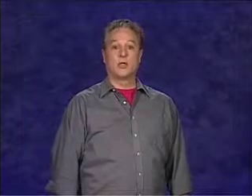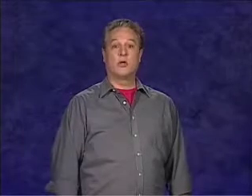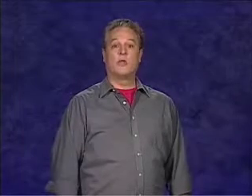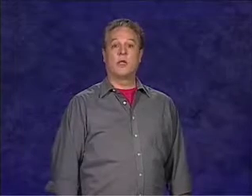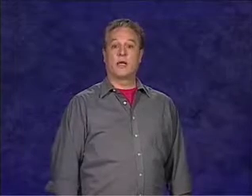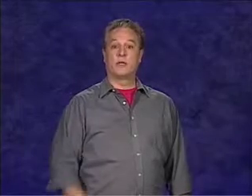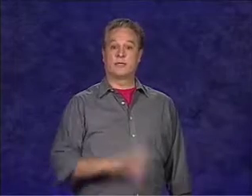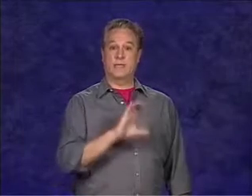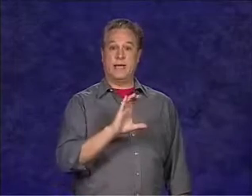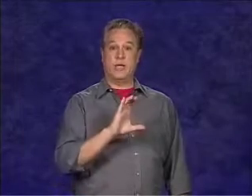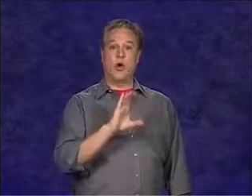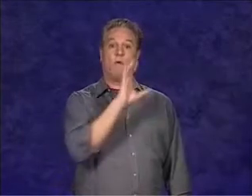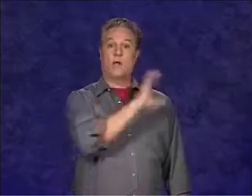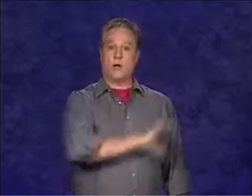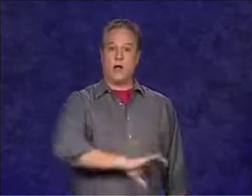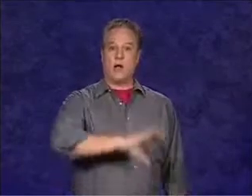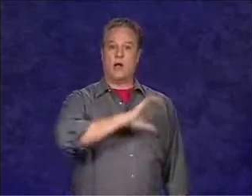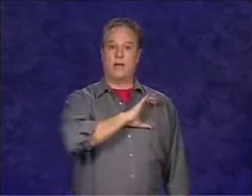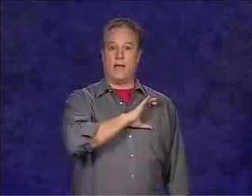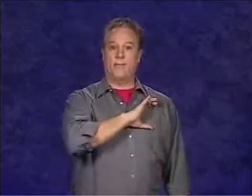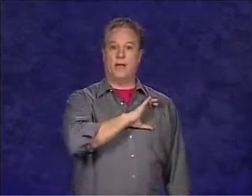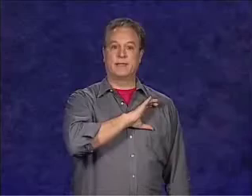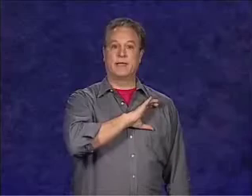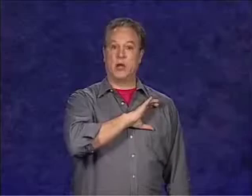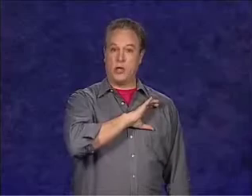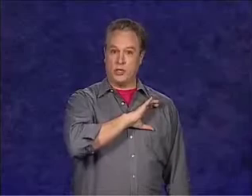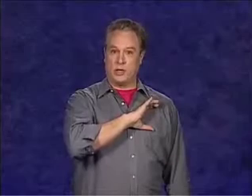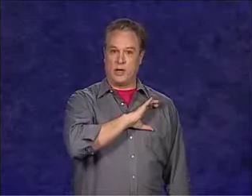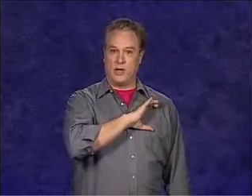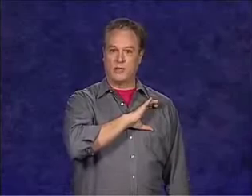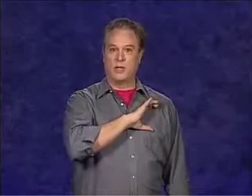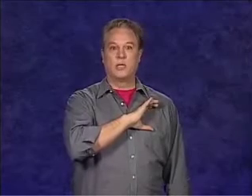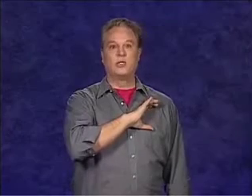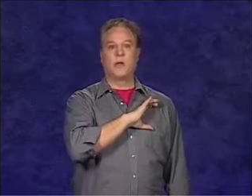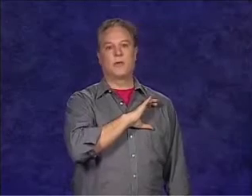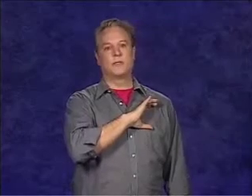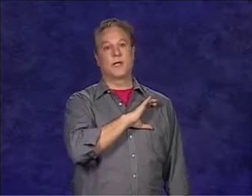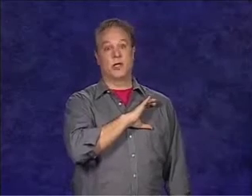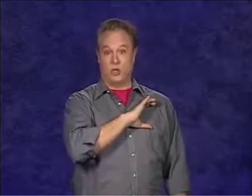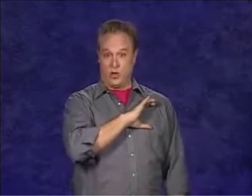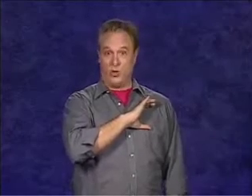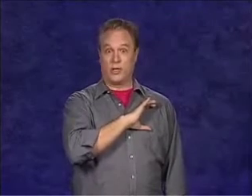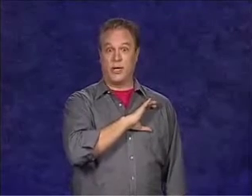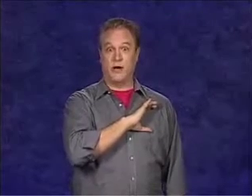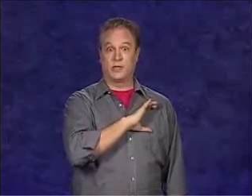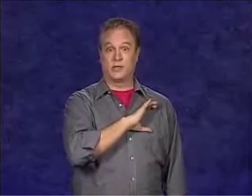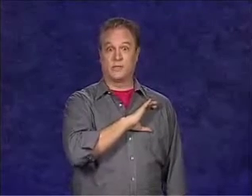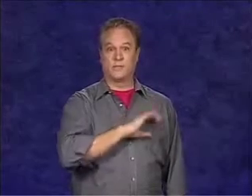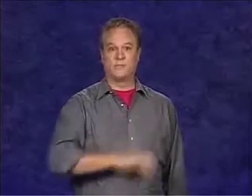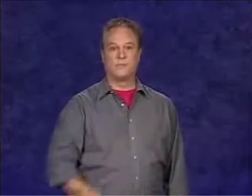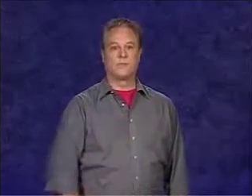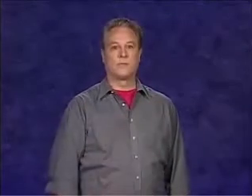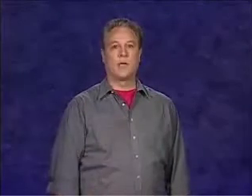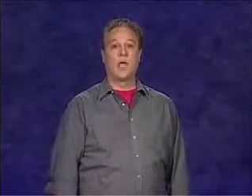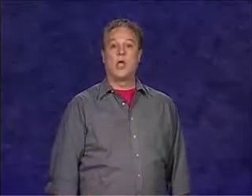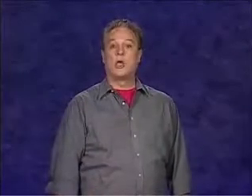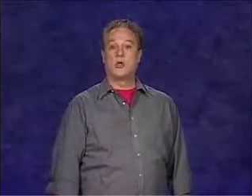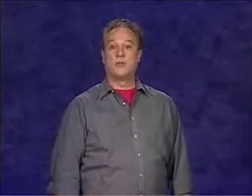Circle the letter C over your heart and place it on your heart to represent your character. Use the